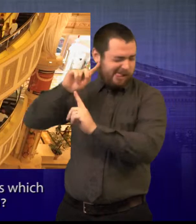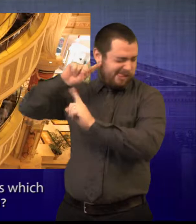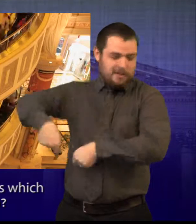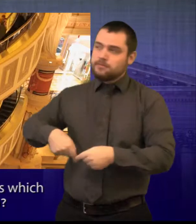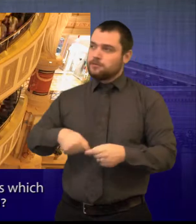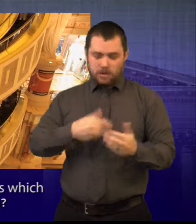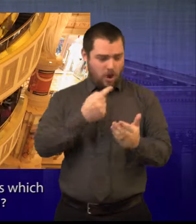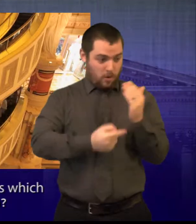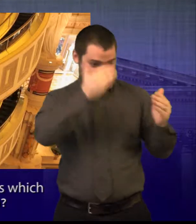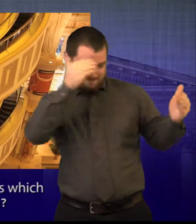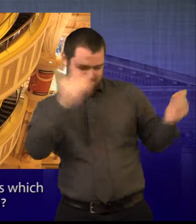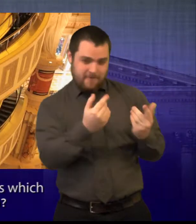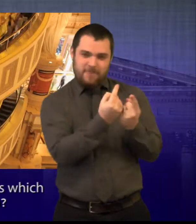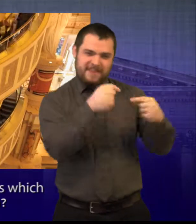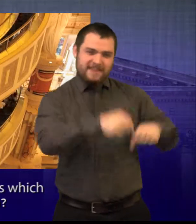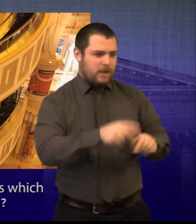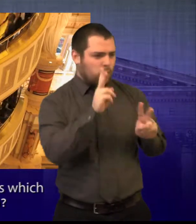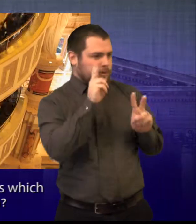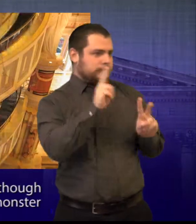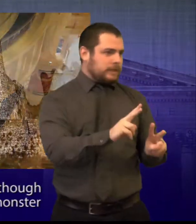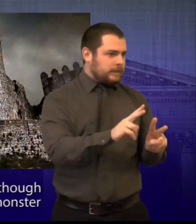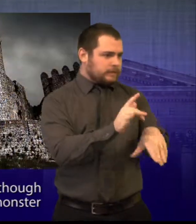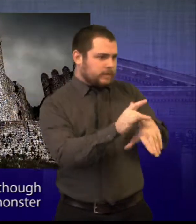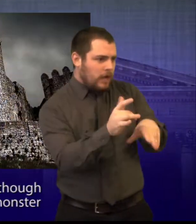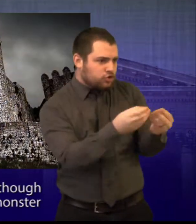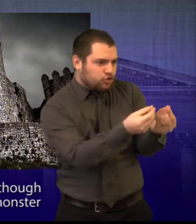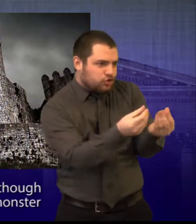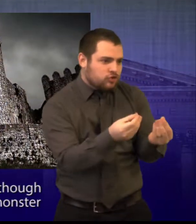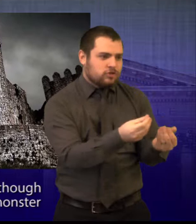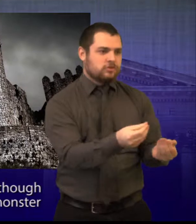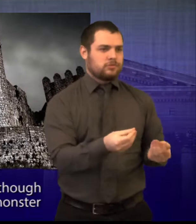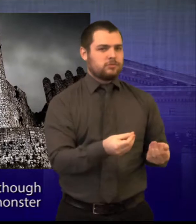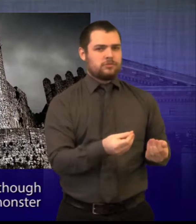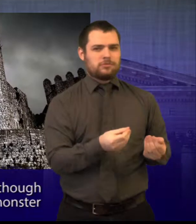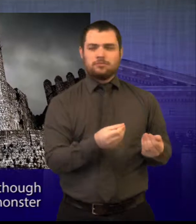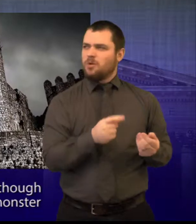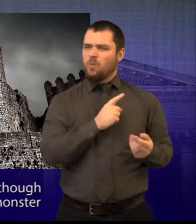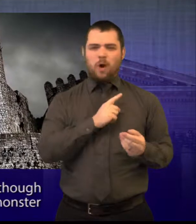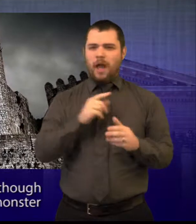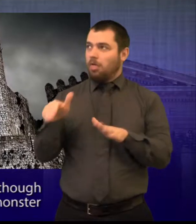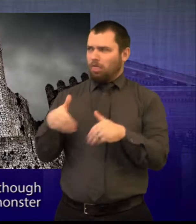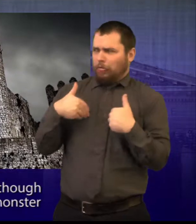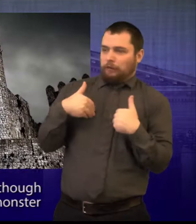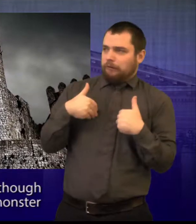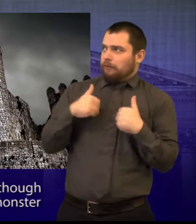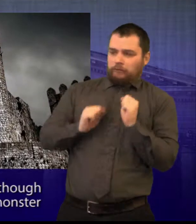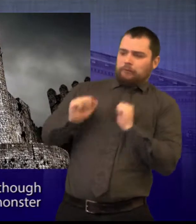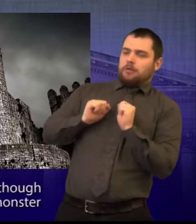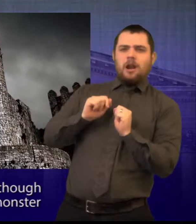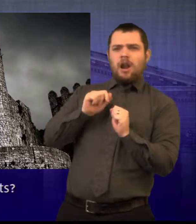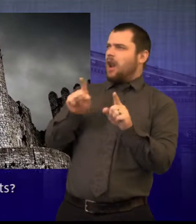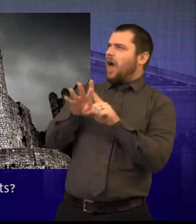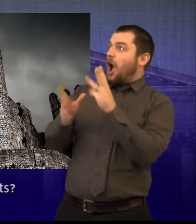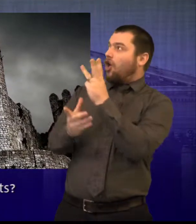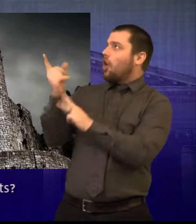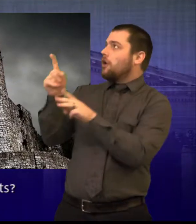the things which we can see and touch? Why do we cringe away as though Almighty God were some